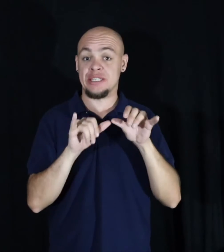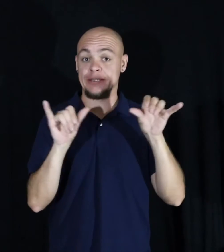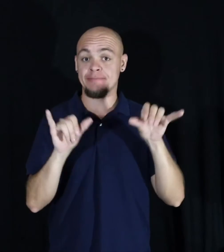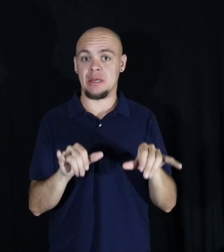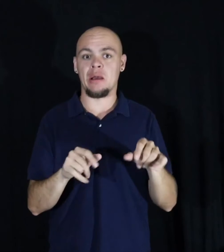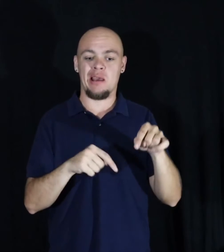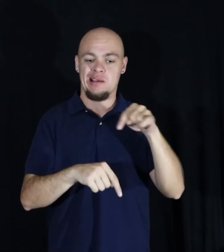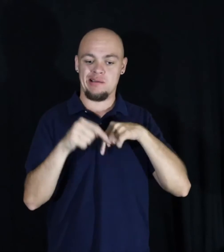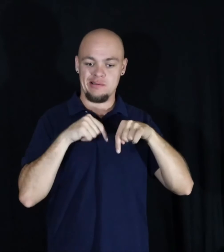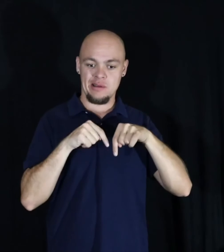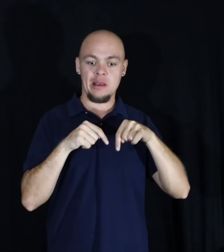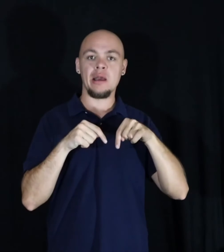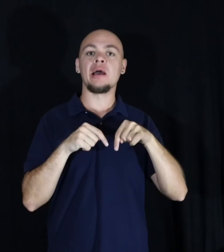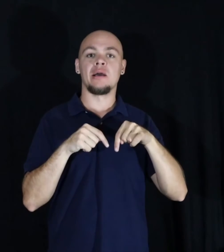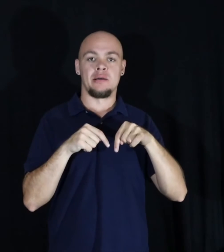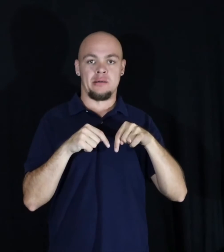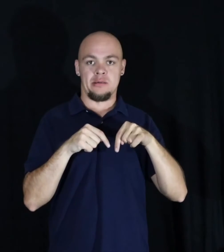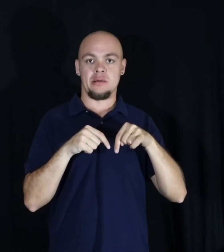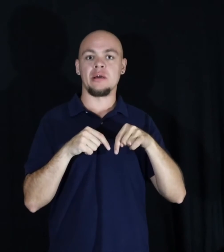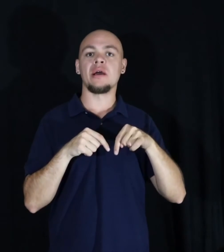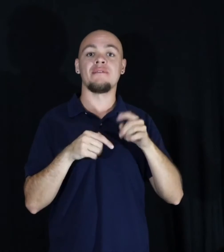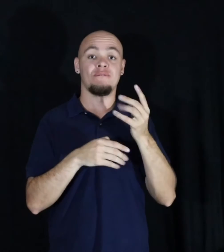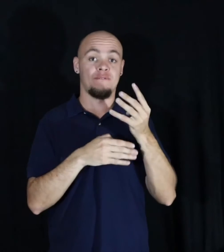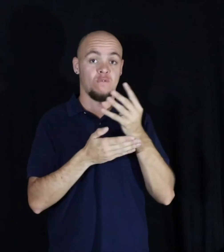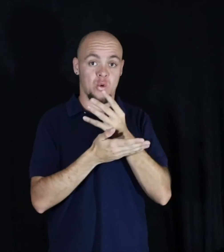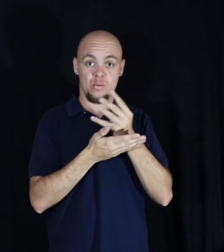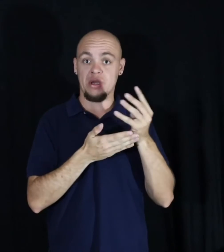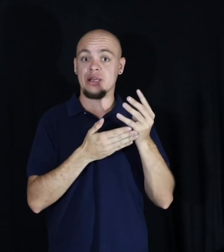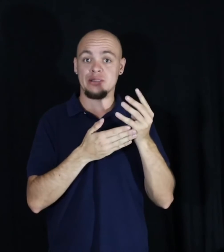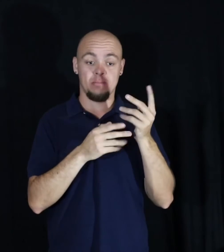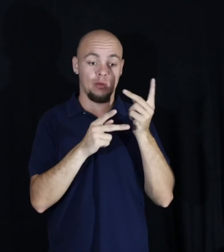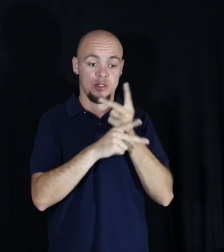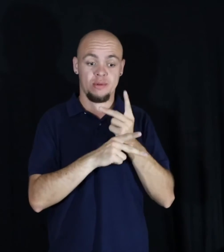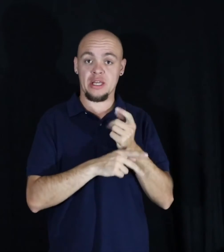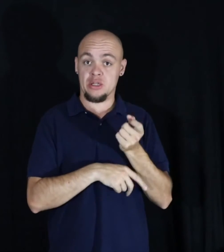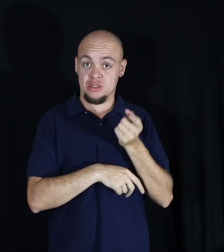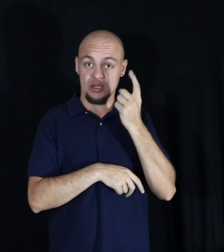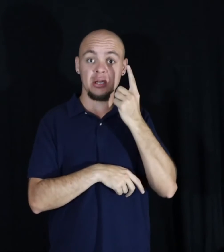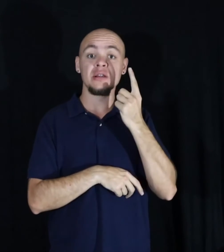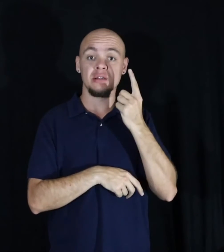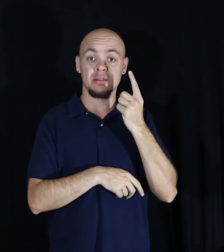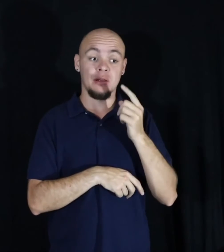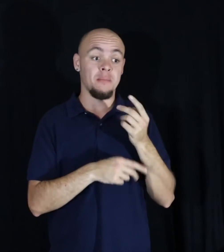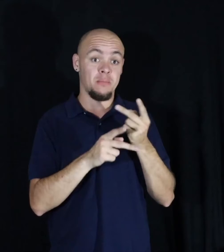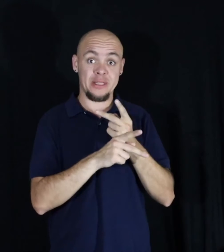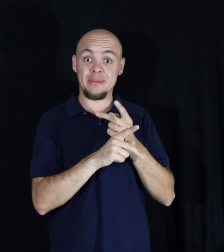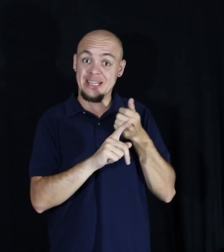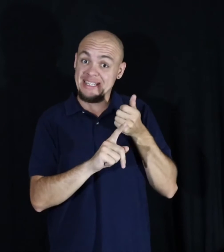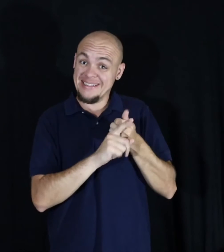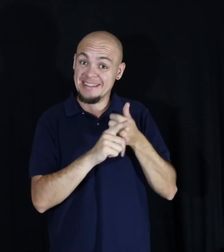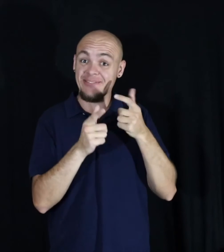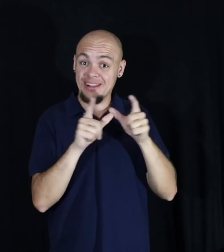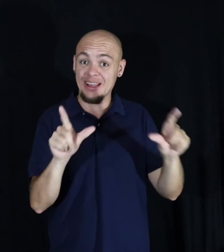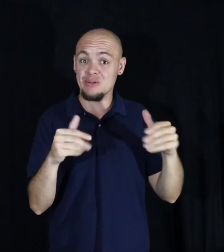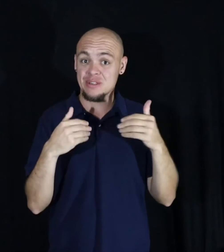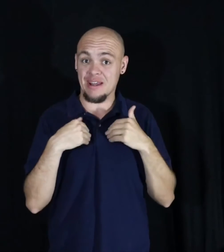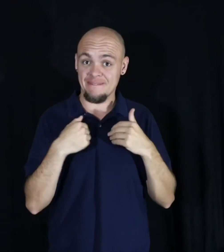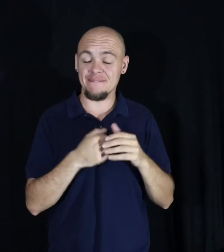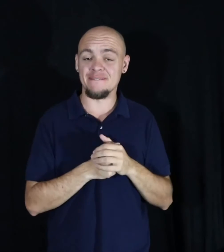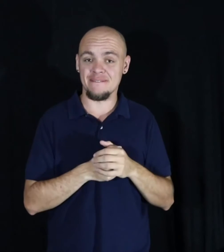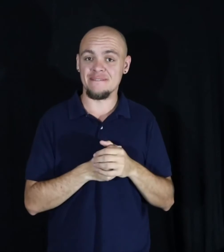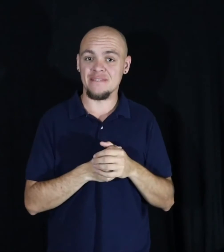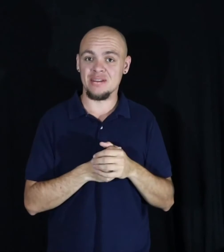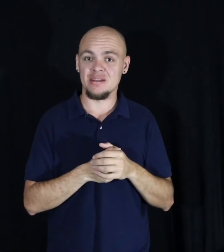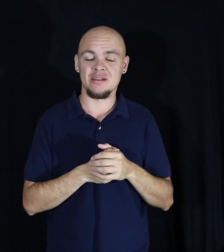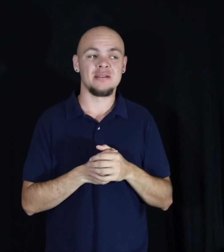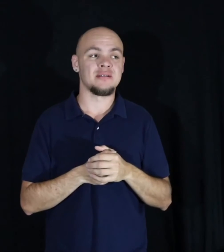learned her times tables in 4 weeks, and yes, even multiplication has language embedded in it. You'd be